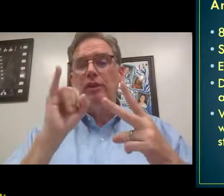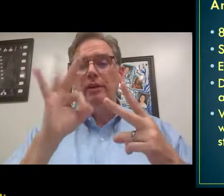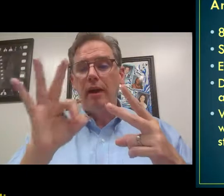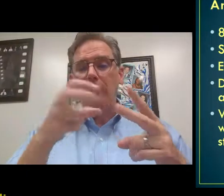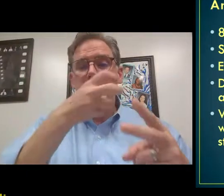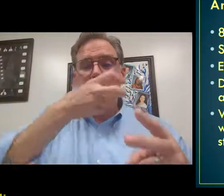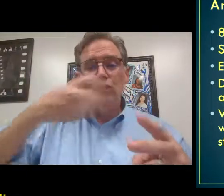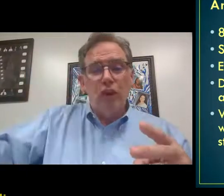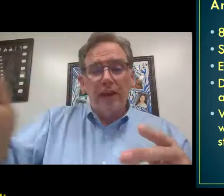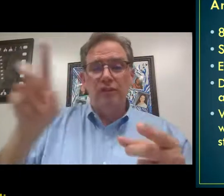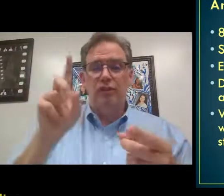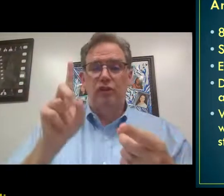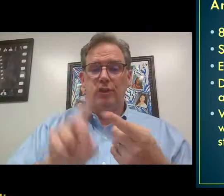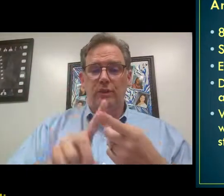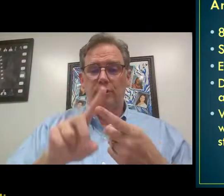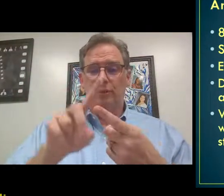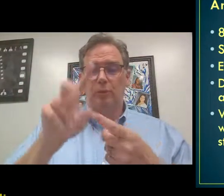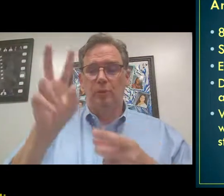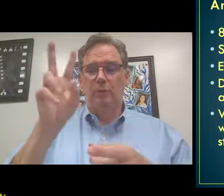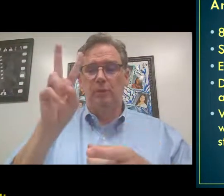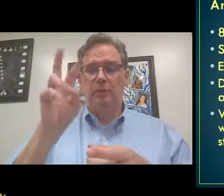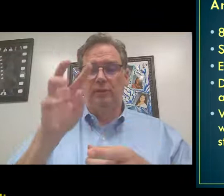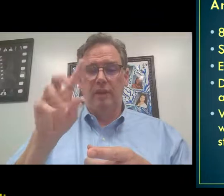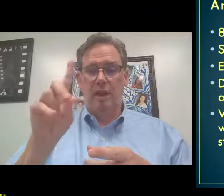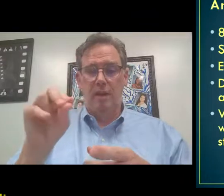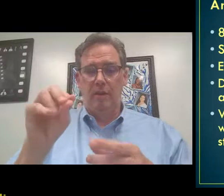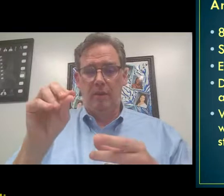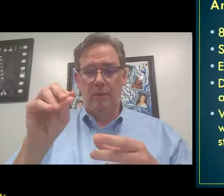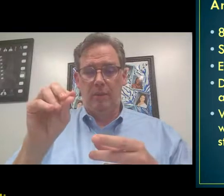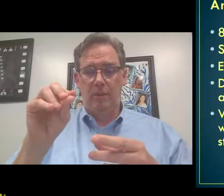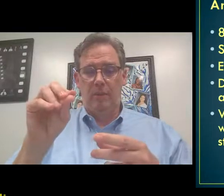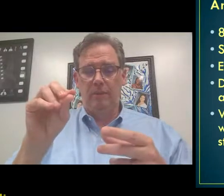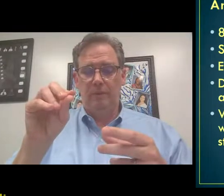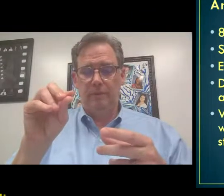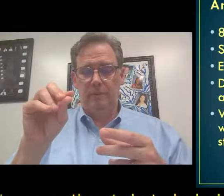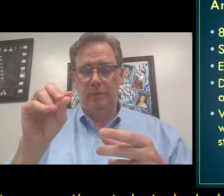was reading at a high 1st grade level.